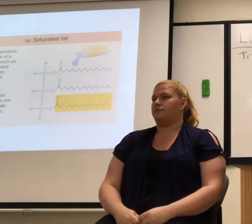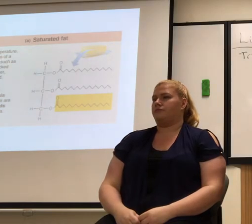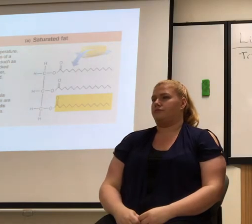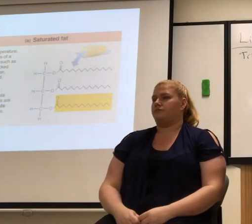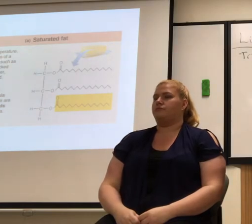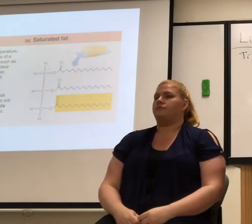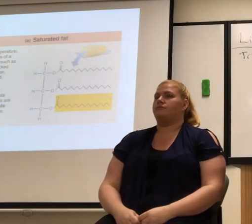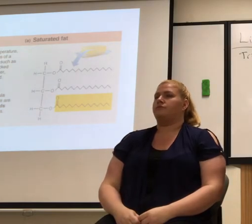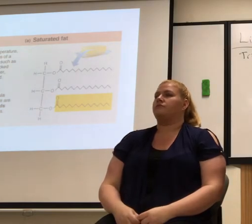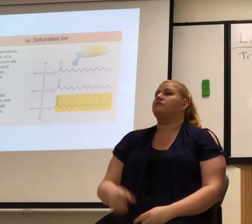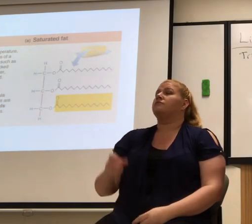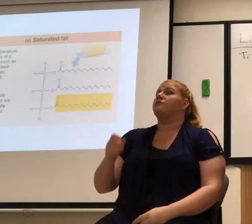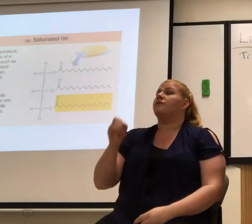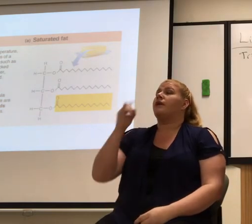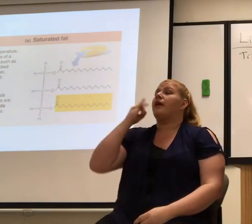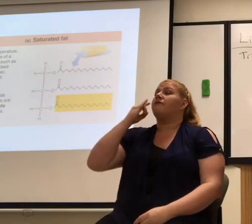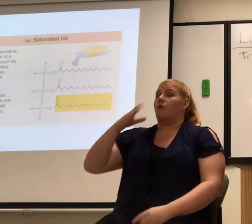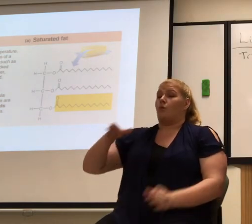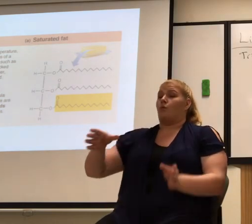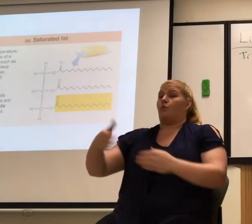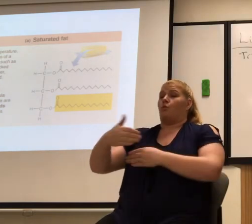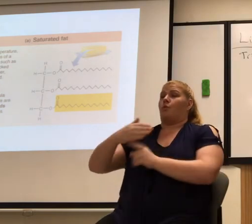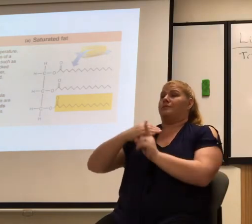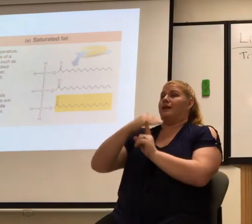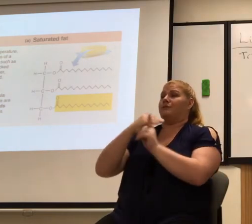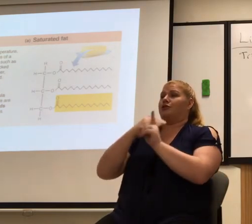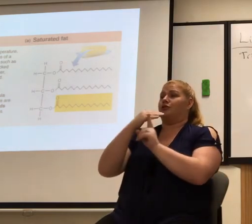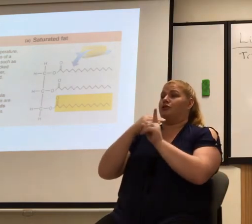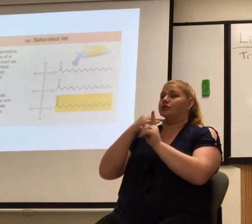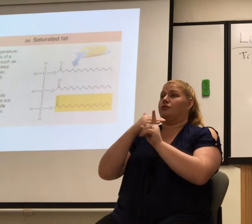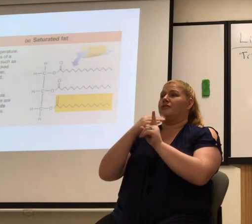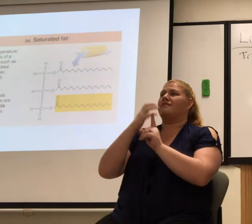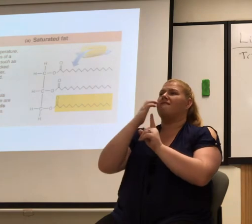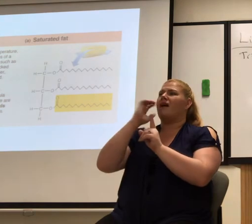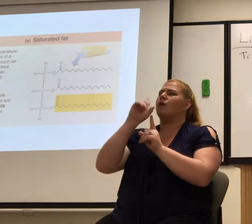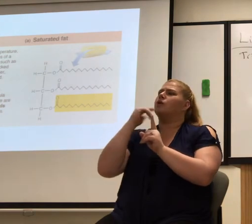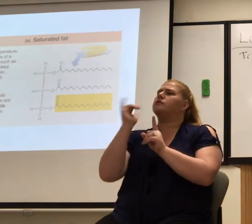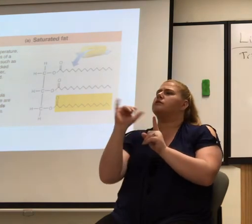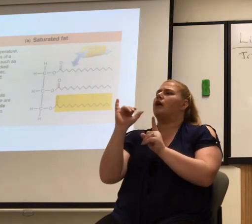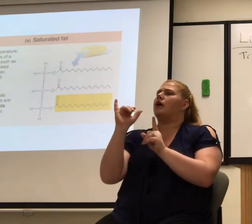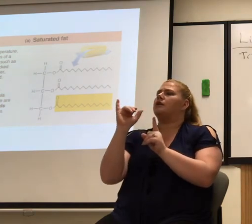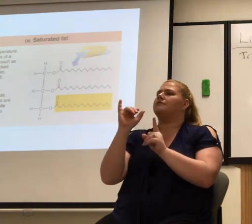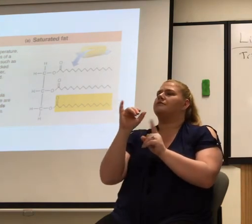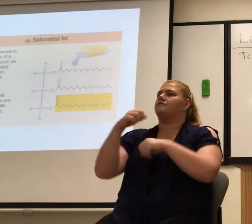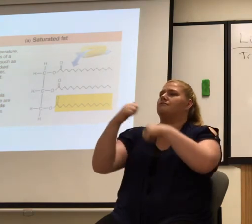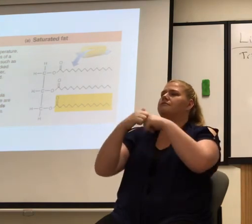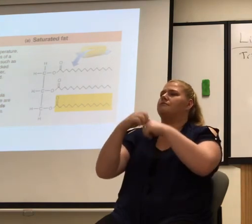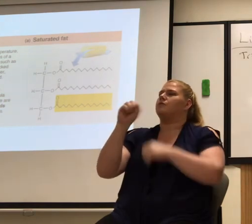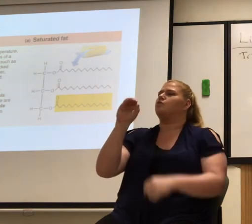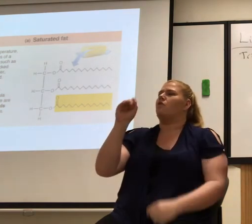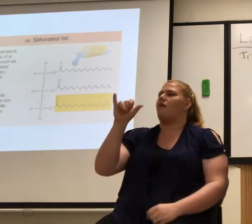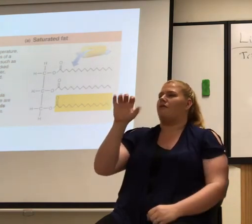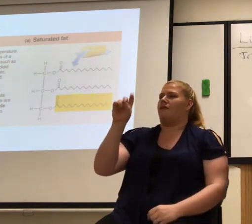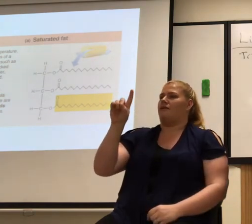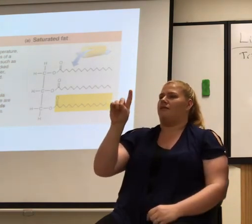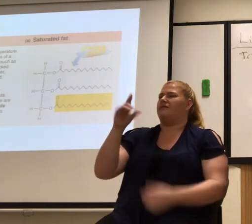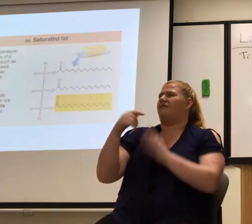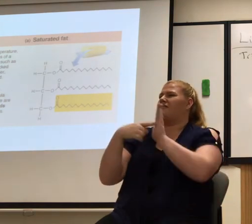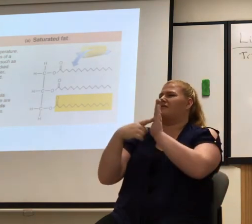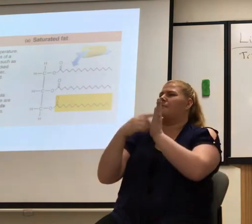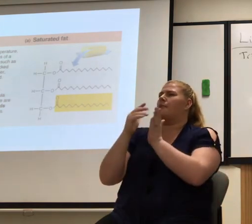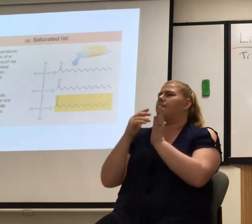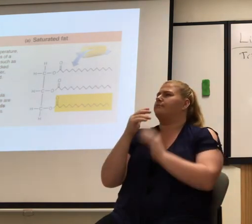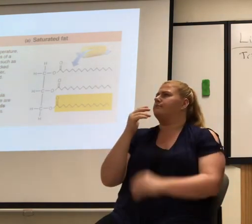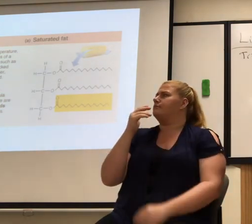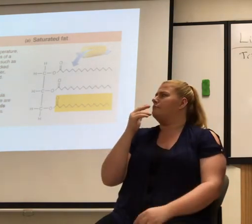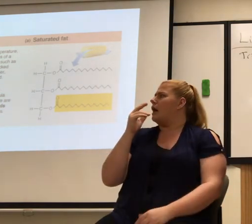So at room temperature, this kind of fat would be solid, like butter, right? So I put butter there. So I'll put